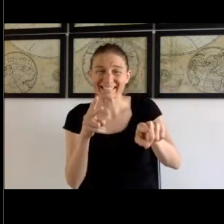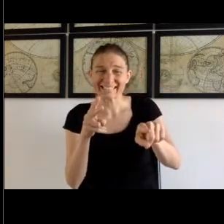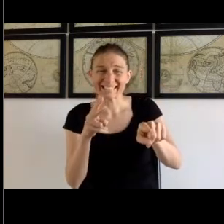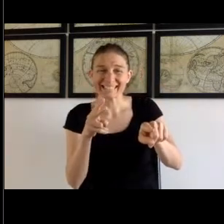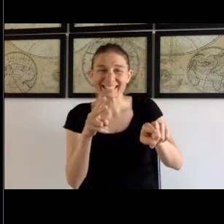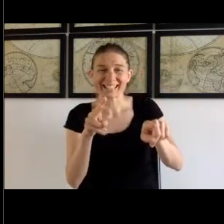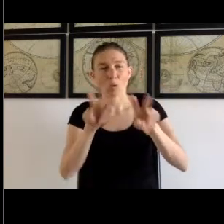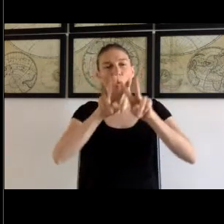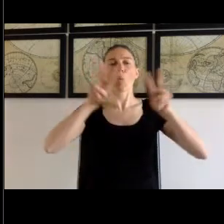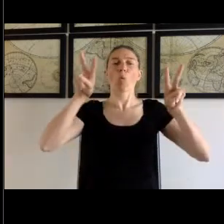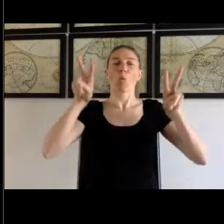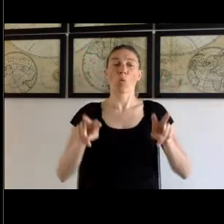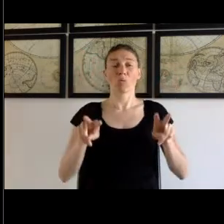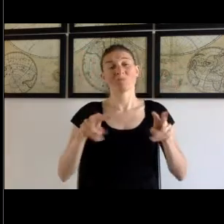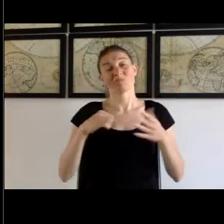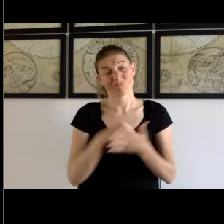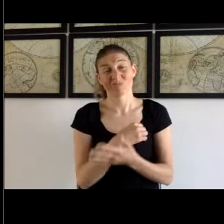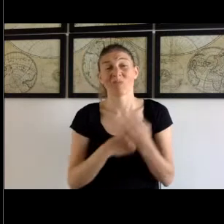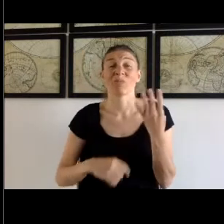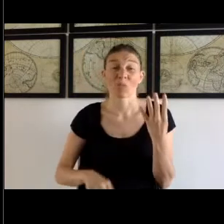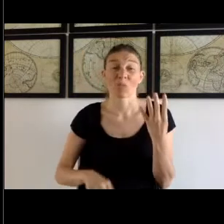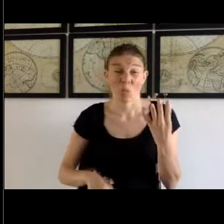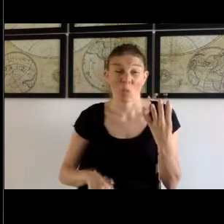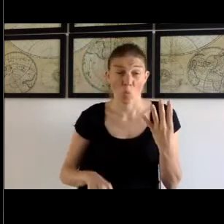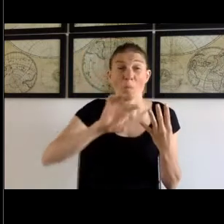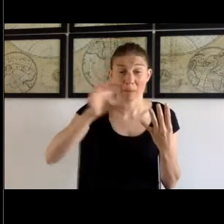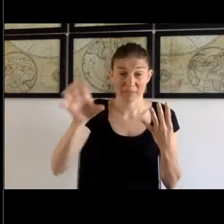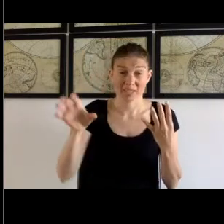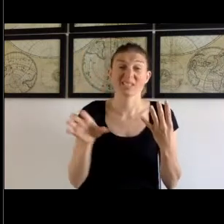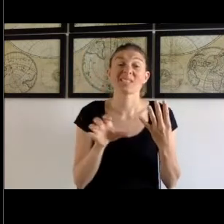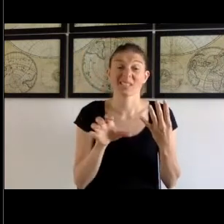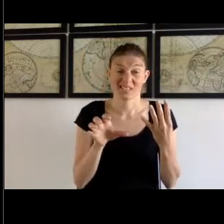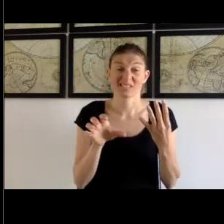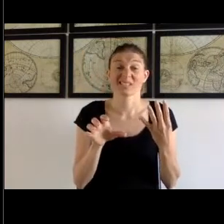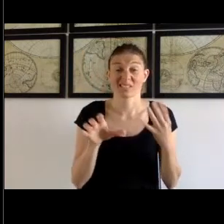4 member states are still using the holistic